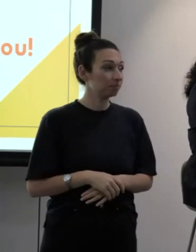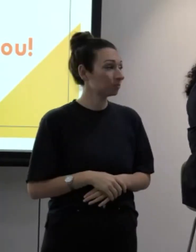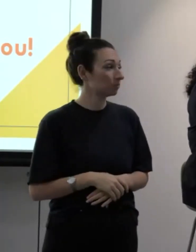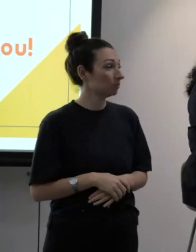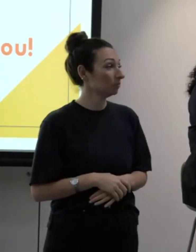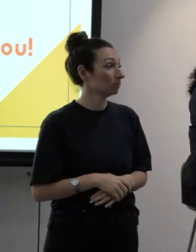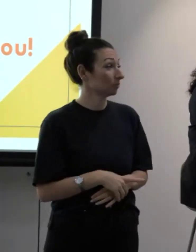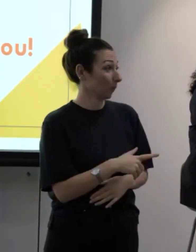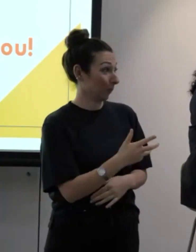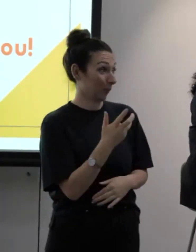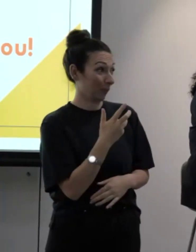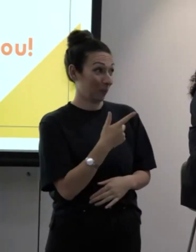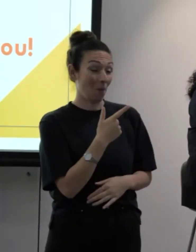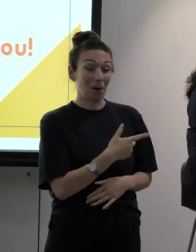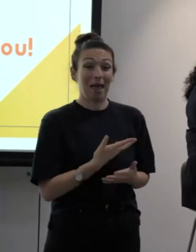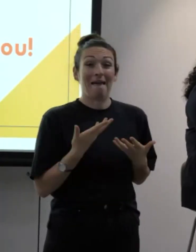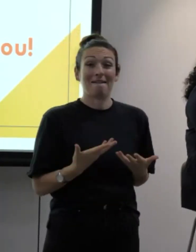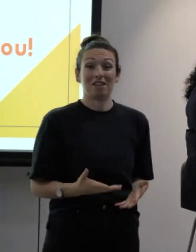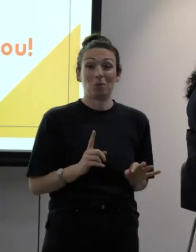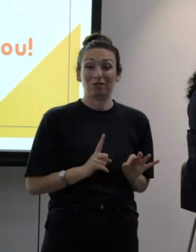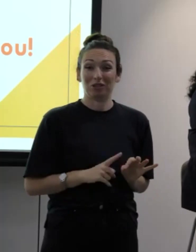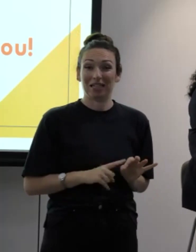It's a really, really loaded question.